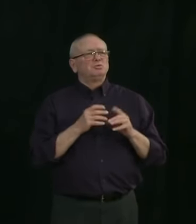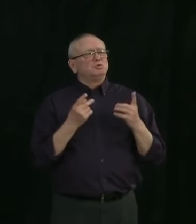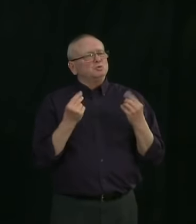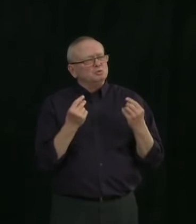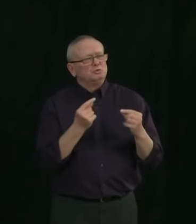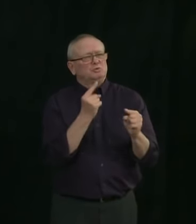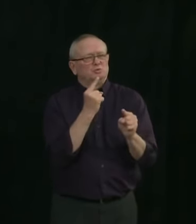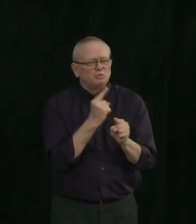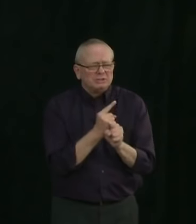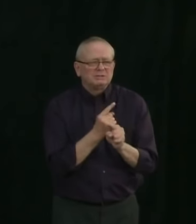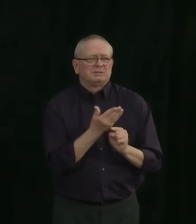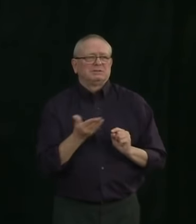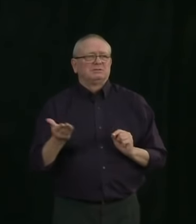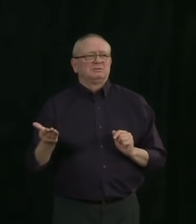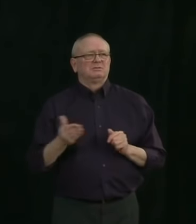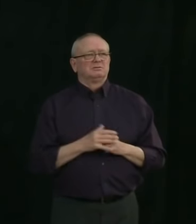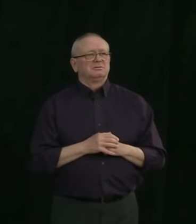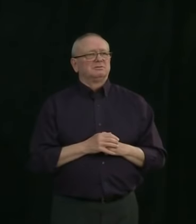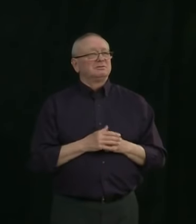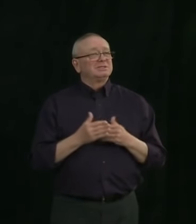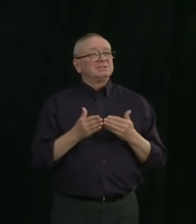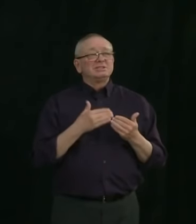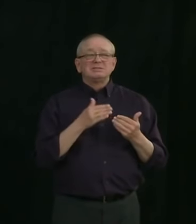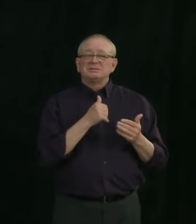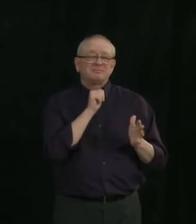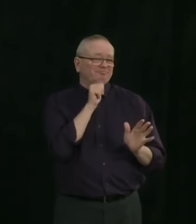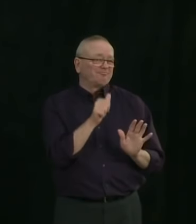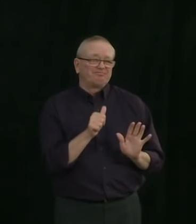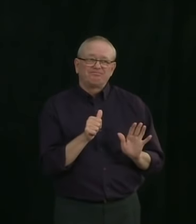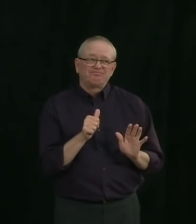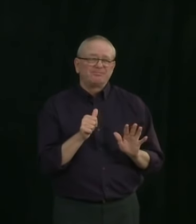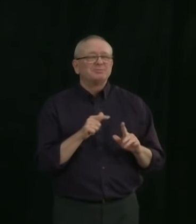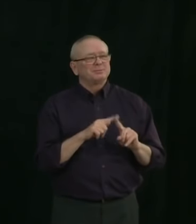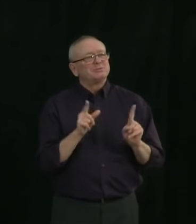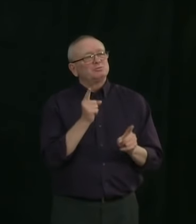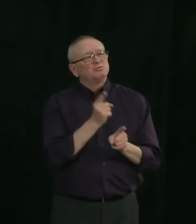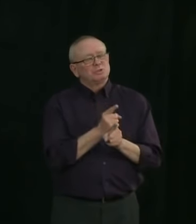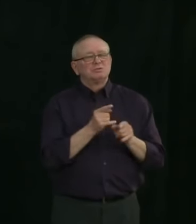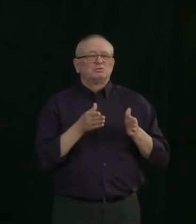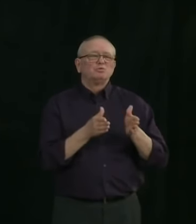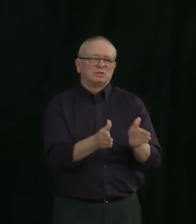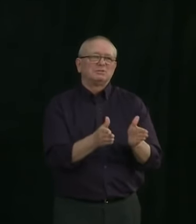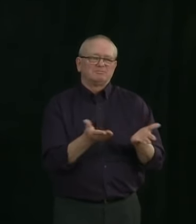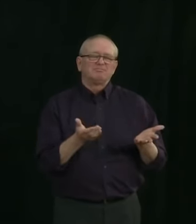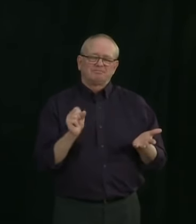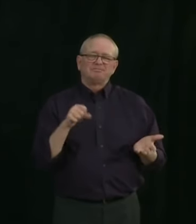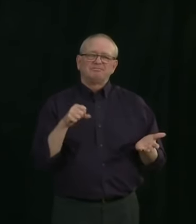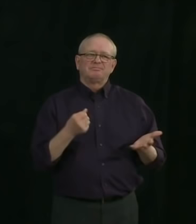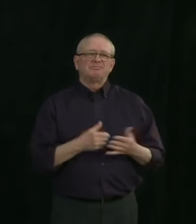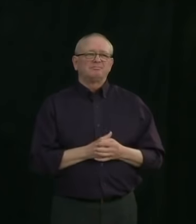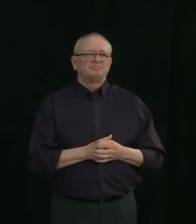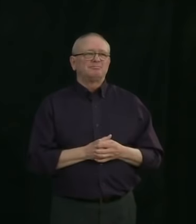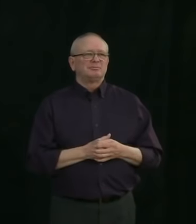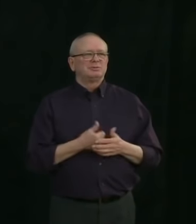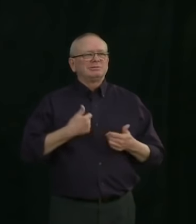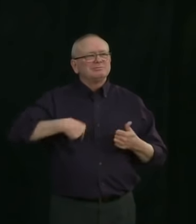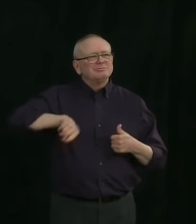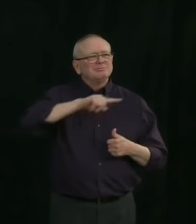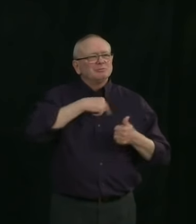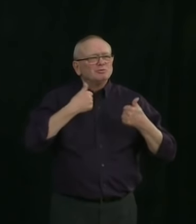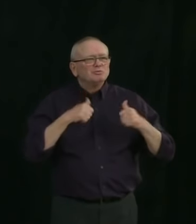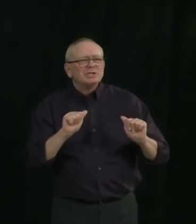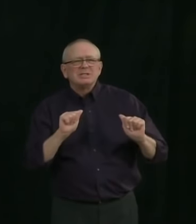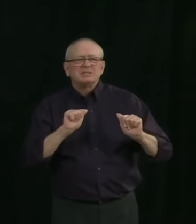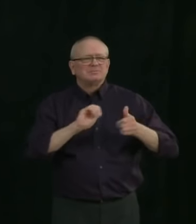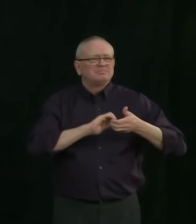right thing to do. Together, we are helping slow the spread of COVID-19 in our provinces. I will now turn it over to Dr. Hinshaw for